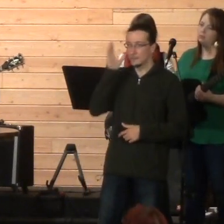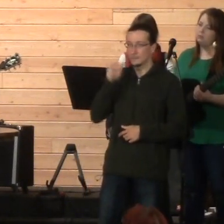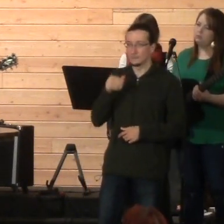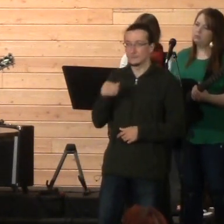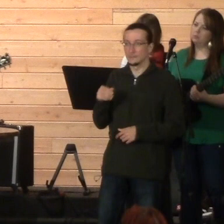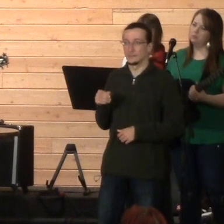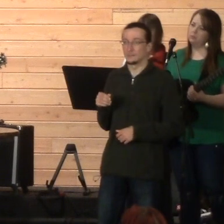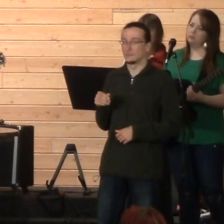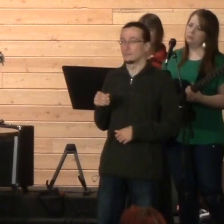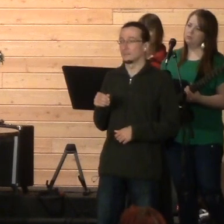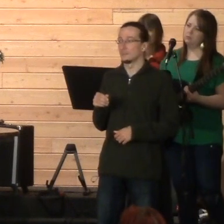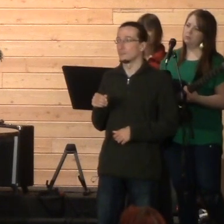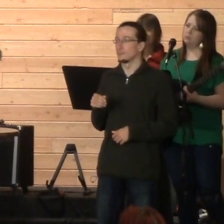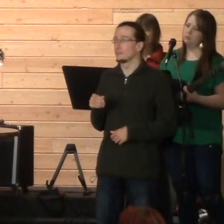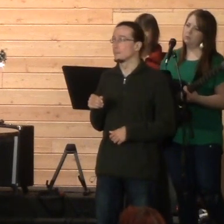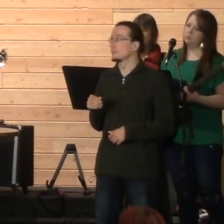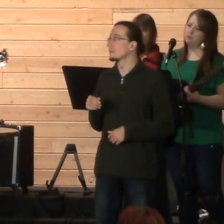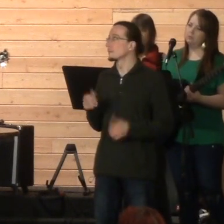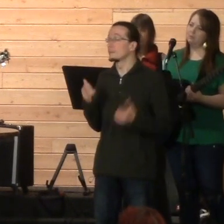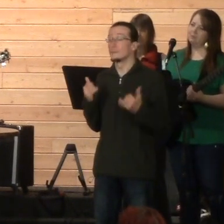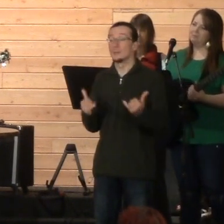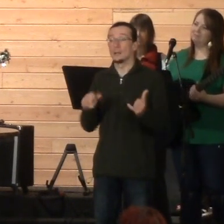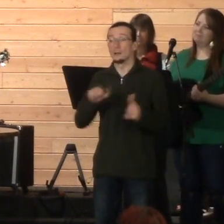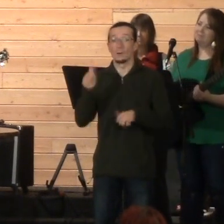He's being asked to preach at churches now.